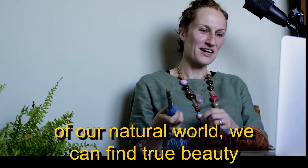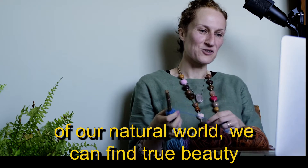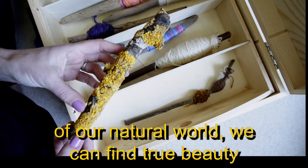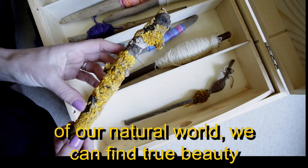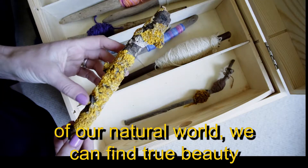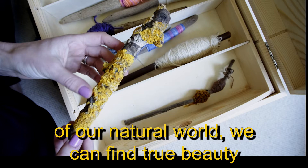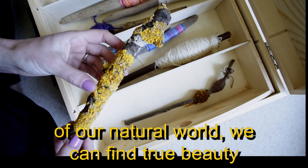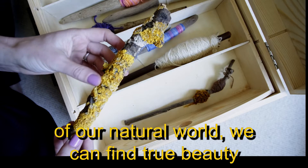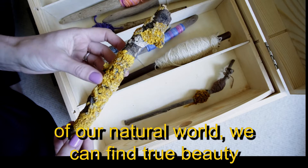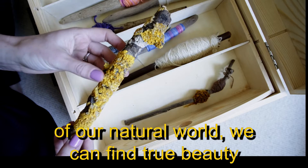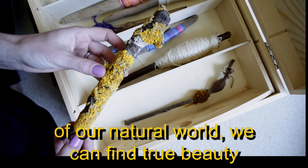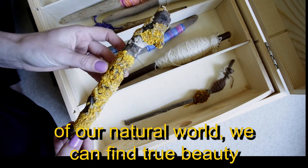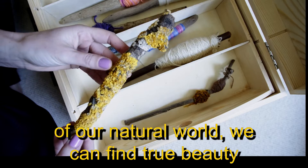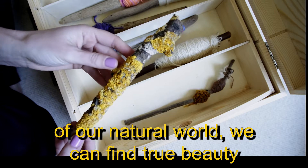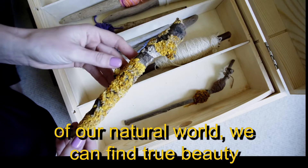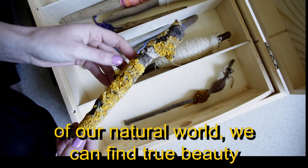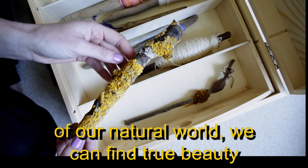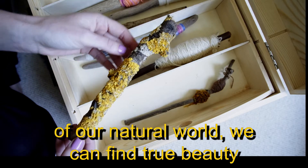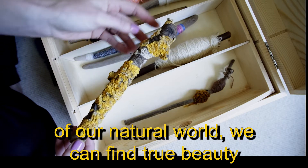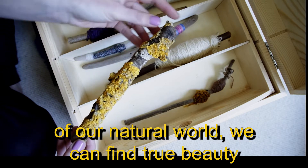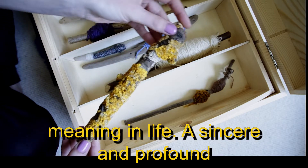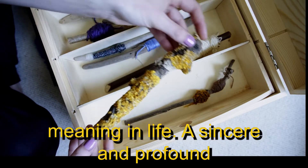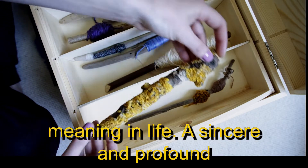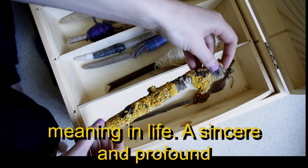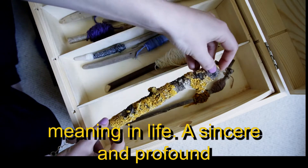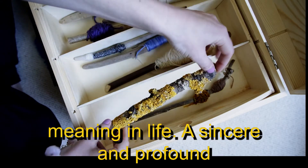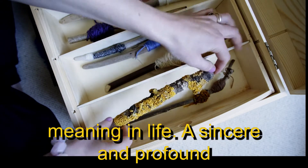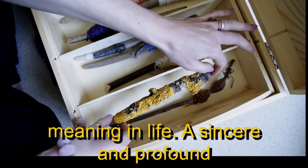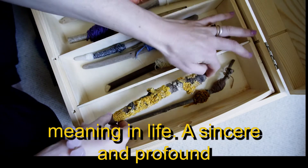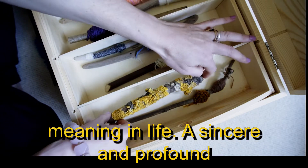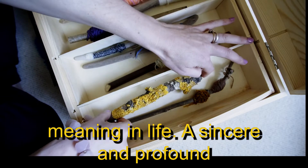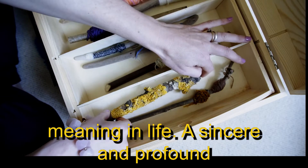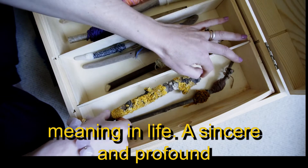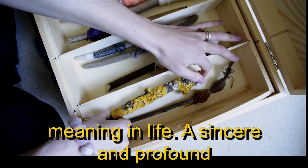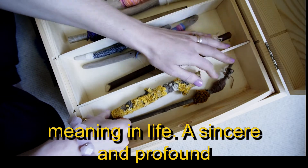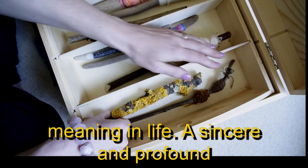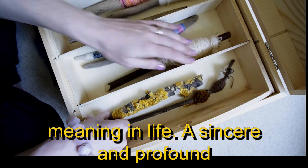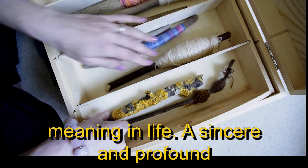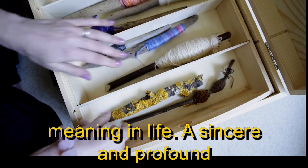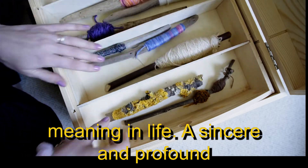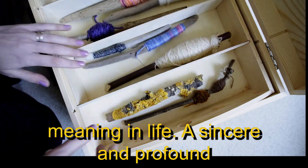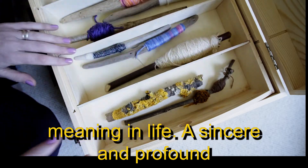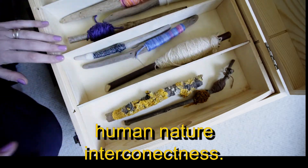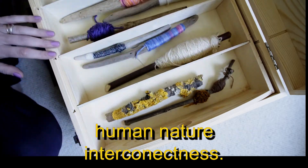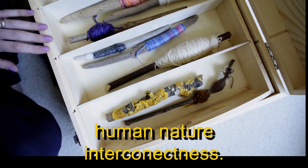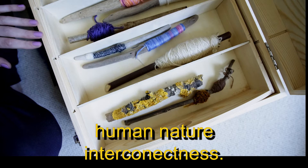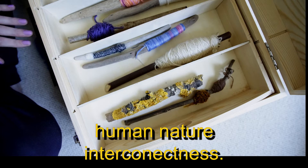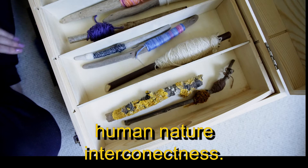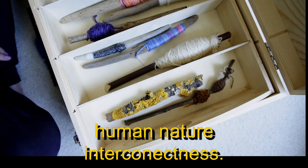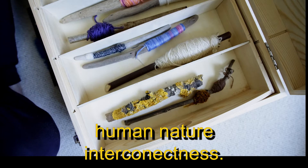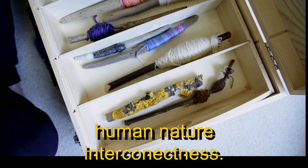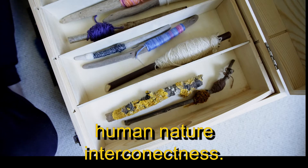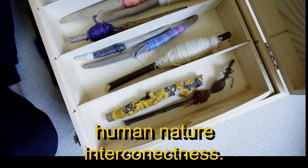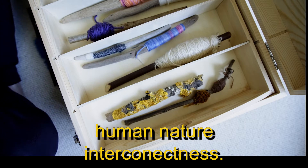natural world, we can find true beauty and meaning in life, a sincere and profound human nature